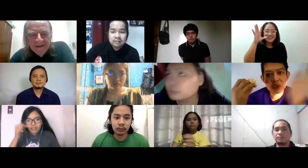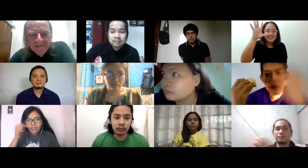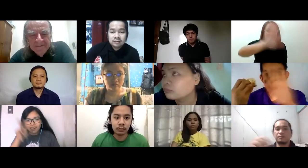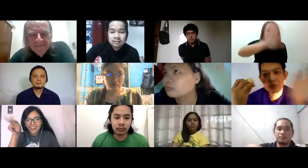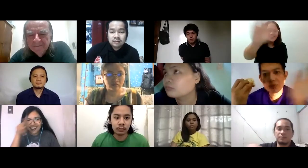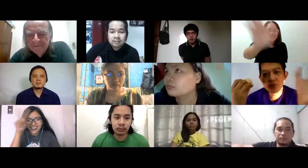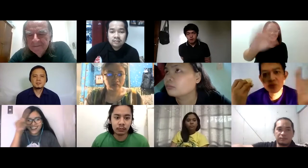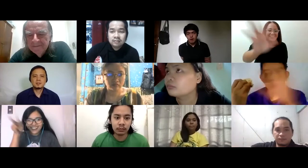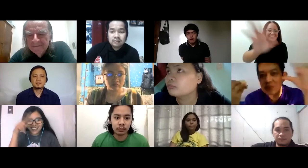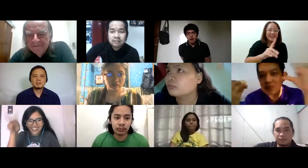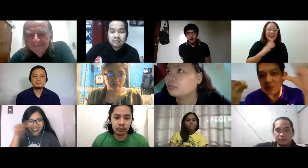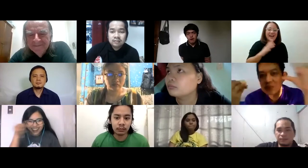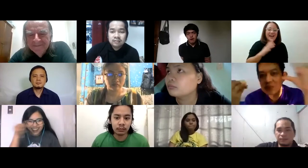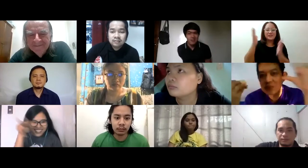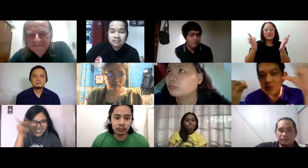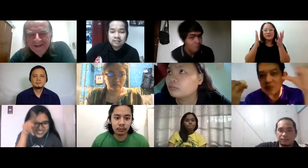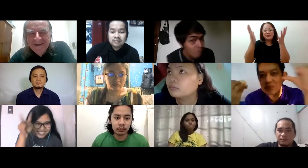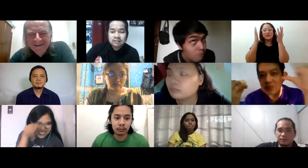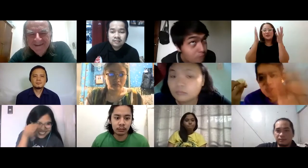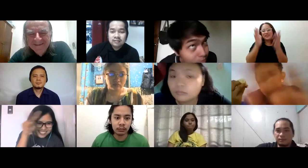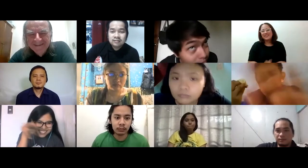Jasmine's not looking. Yeah.